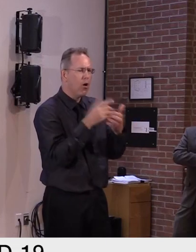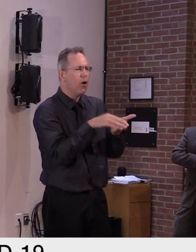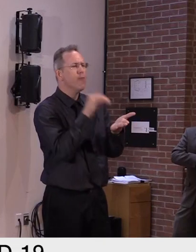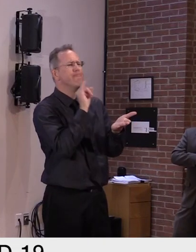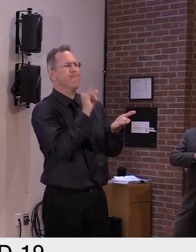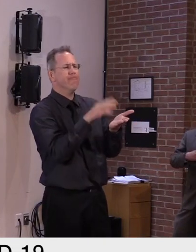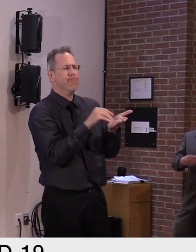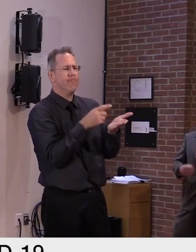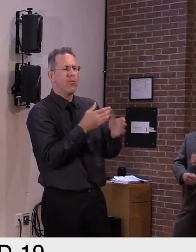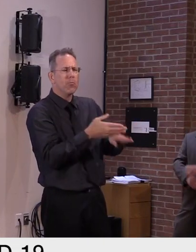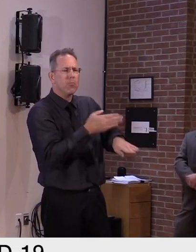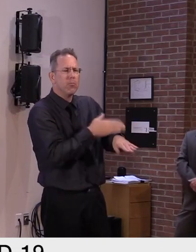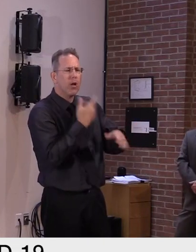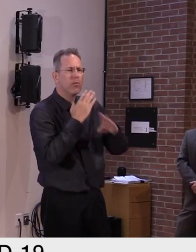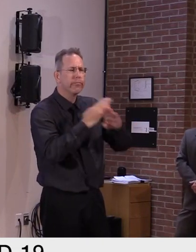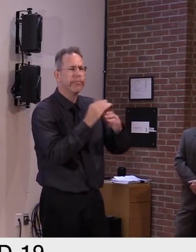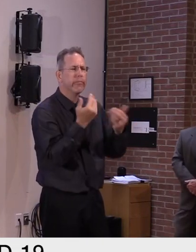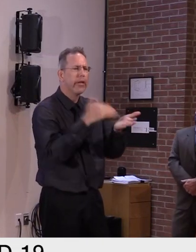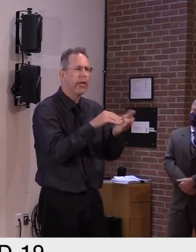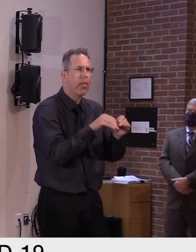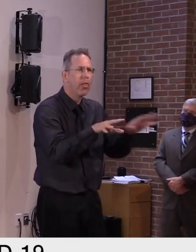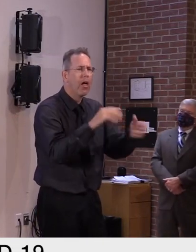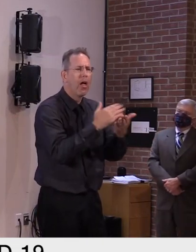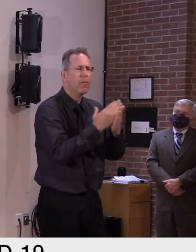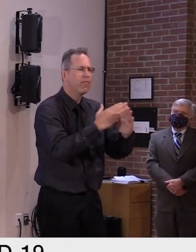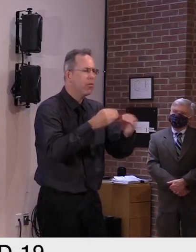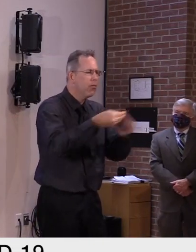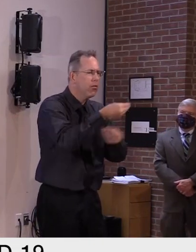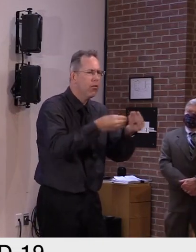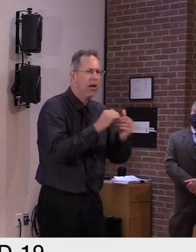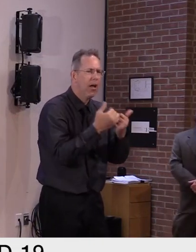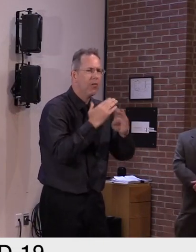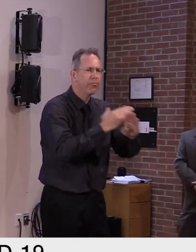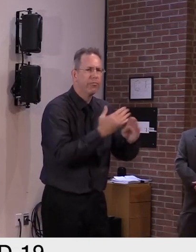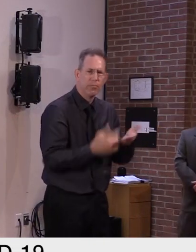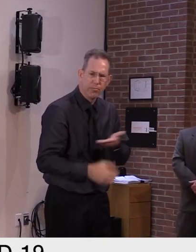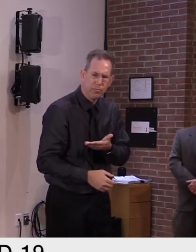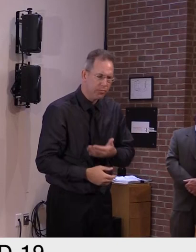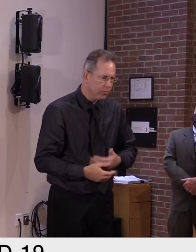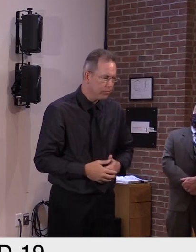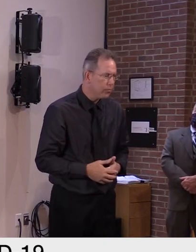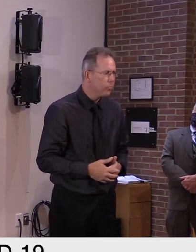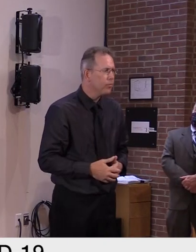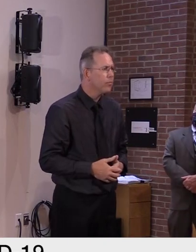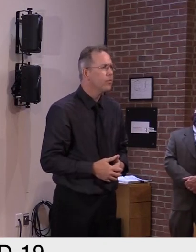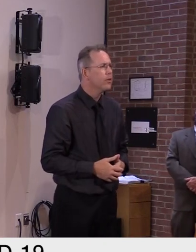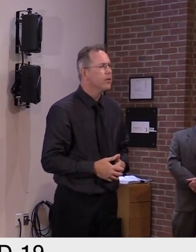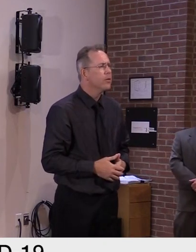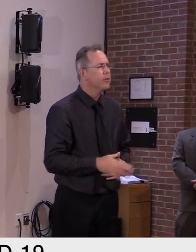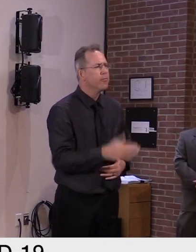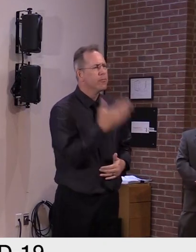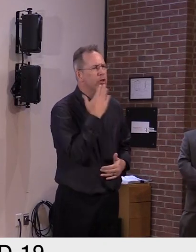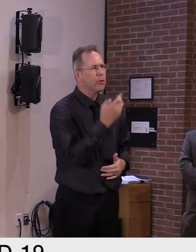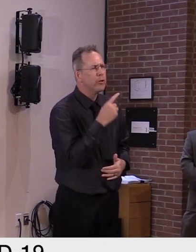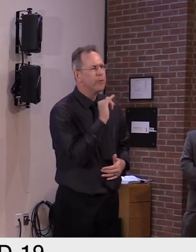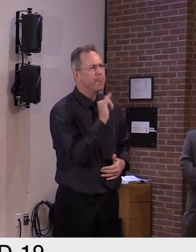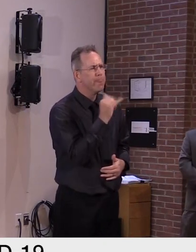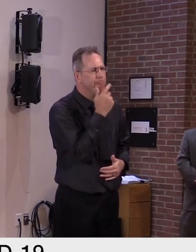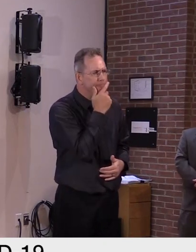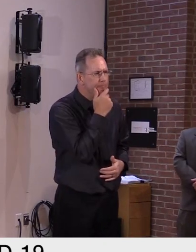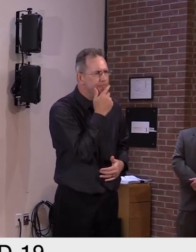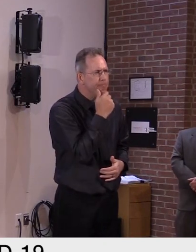right now is I don't think it has, but obviously we're very early in this game, having just learned about this school within the